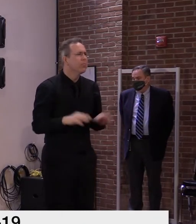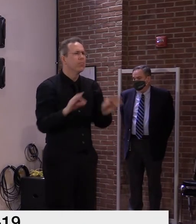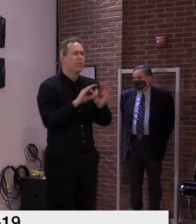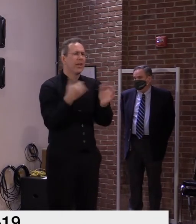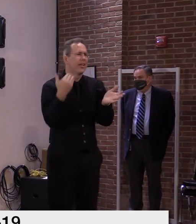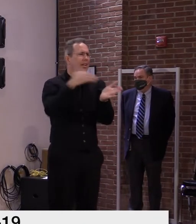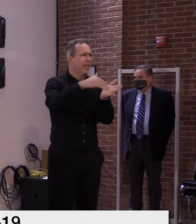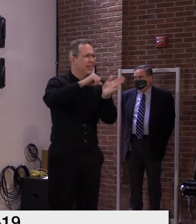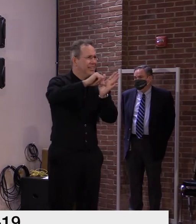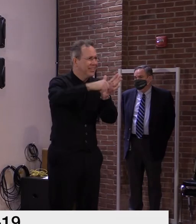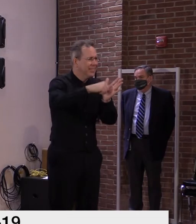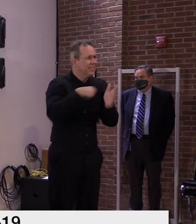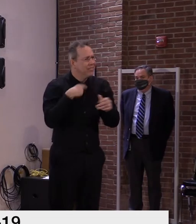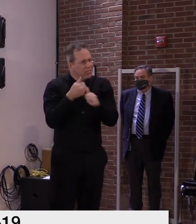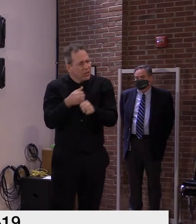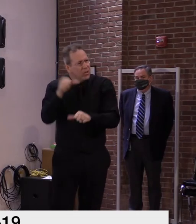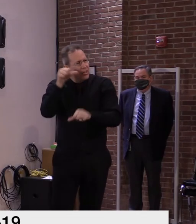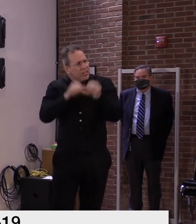it right.